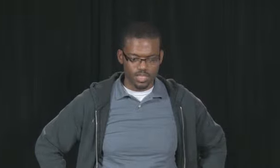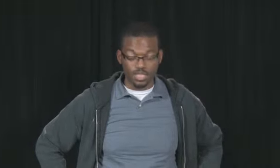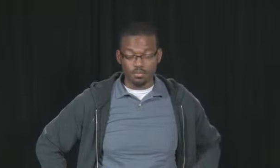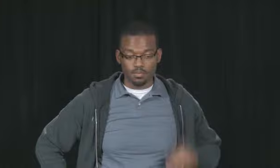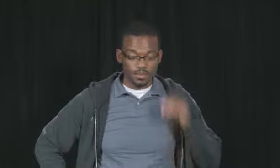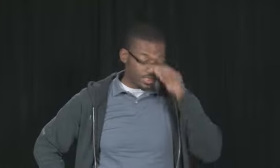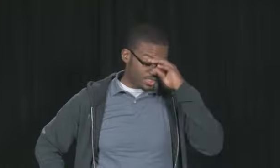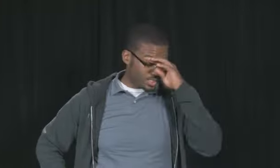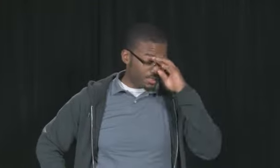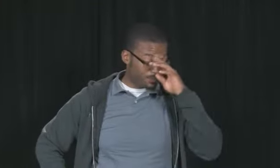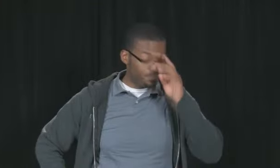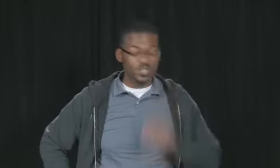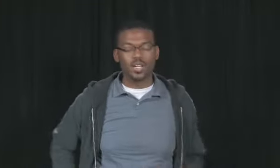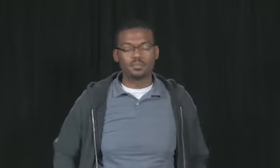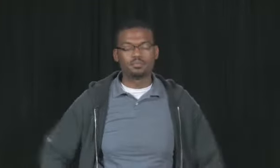Try it again. Makes sense, yeah. Okay.